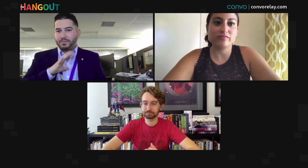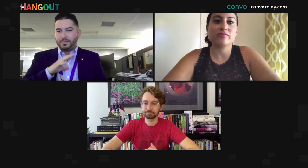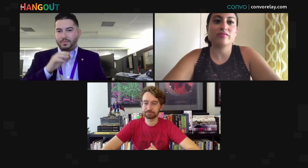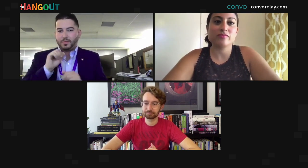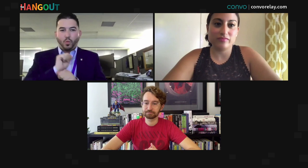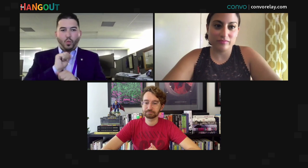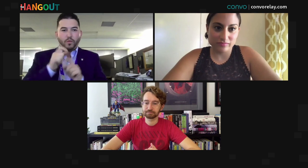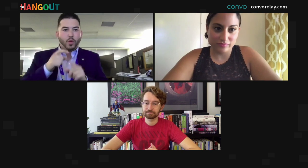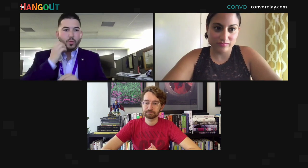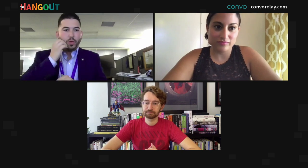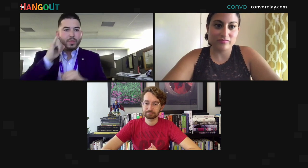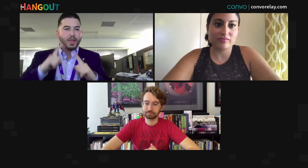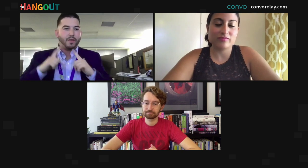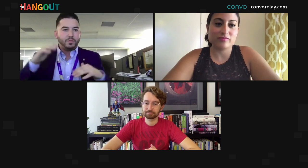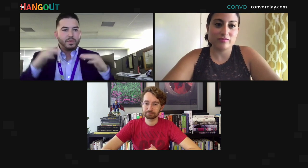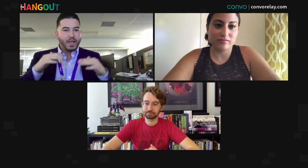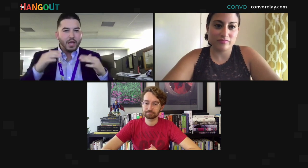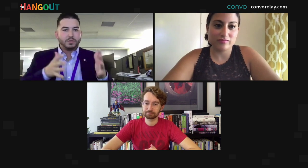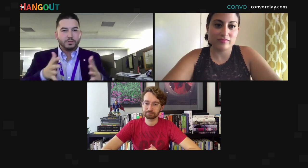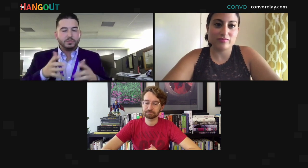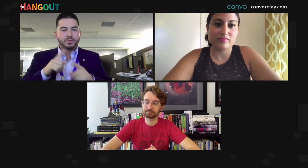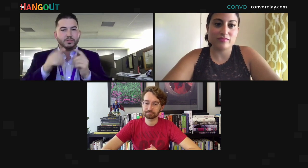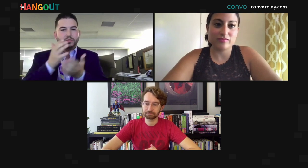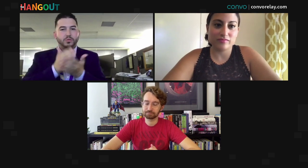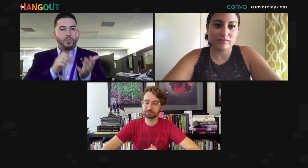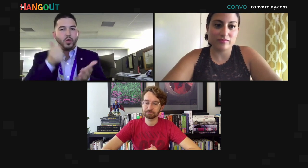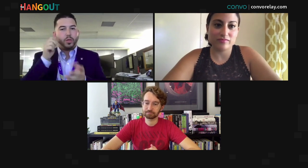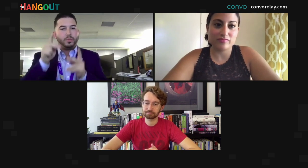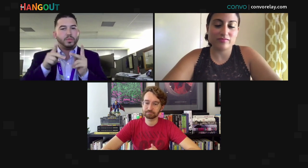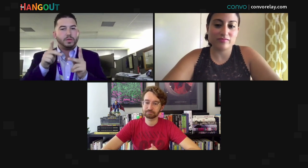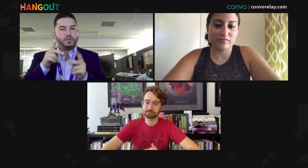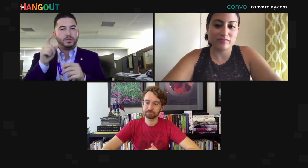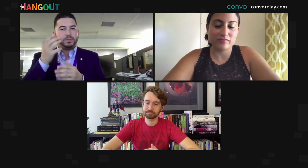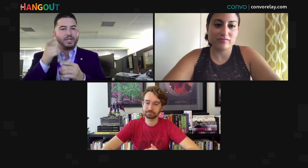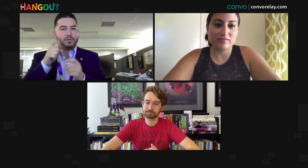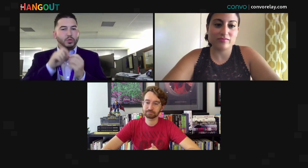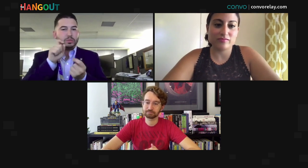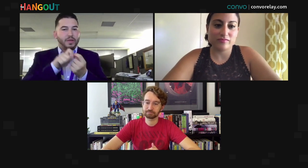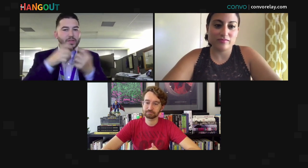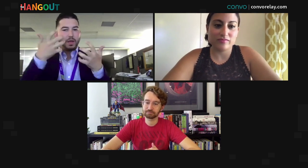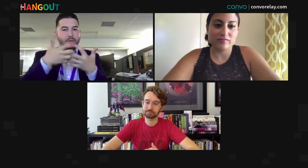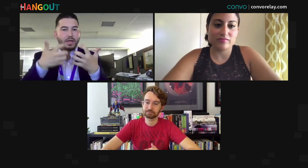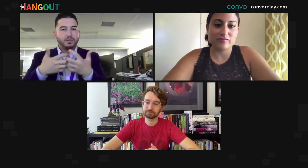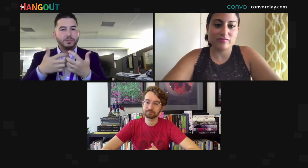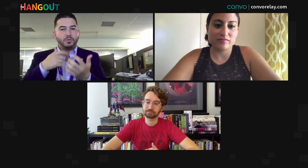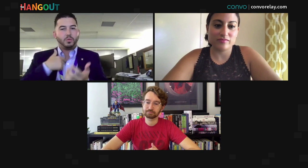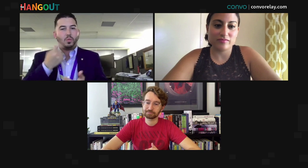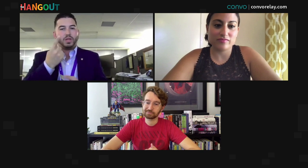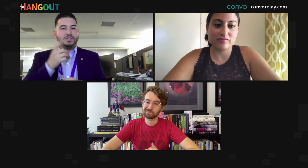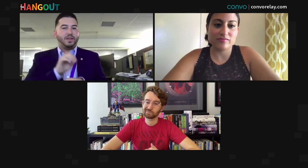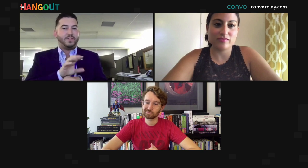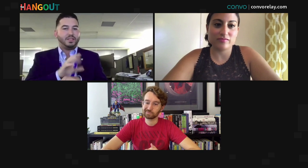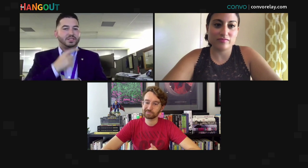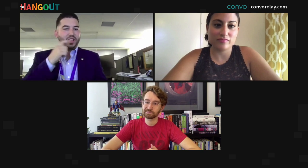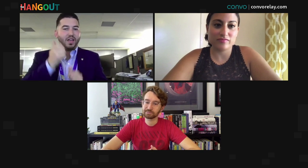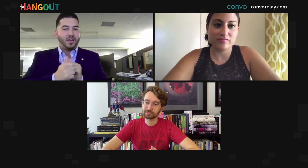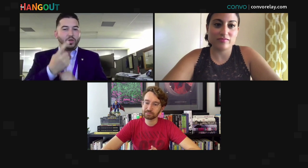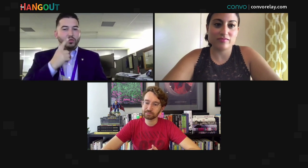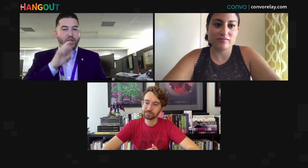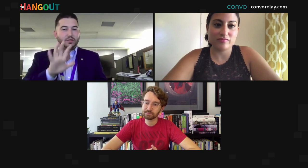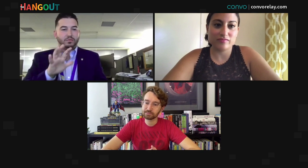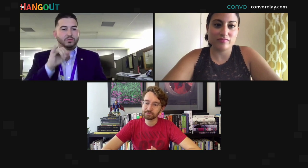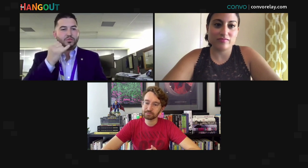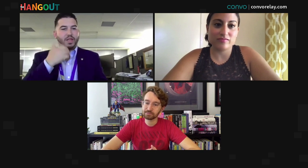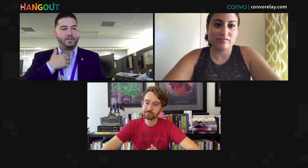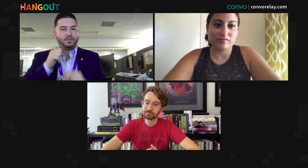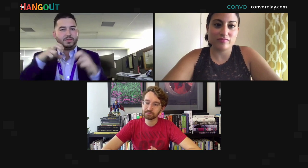Zoom meetings. And that makes it so much easier to work from home, you know, so we could have that work-life balance. But I know other people need more specific accommodations. And I